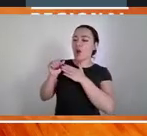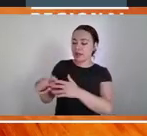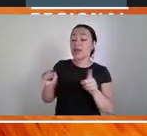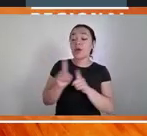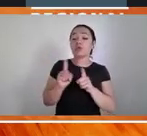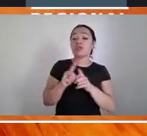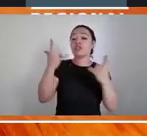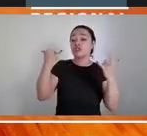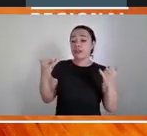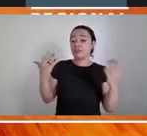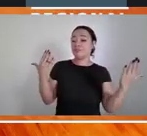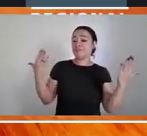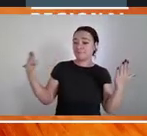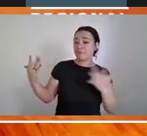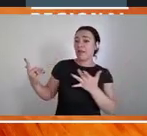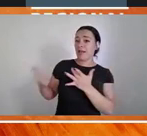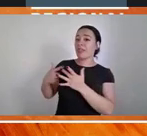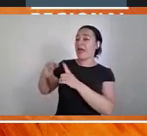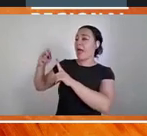number of applicants will be shortlisted.